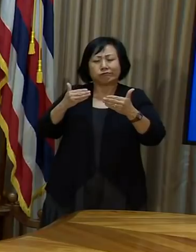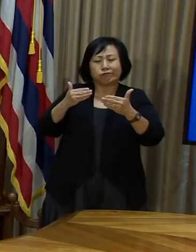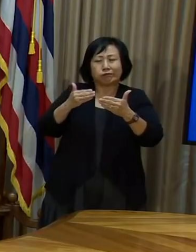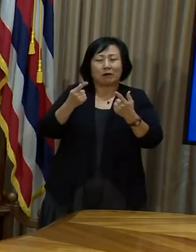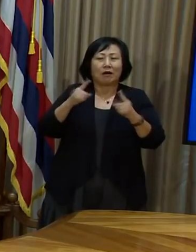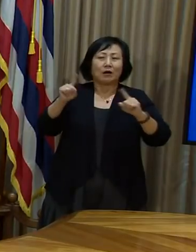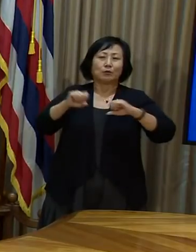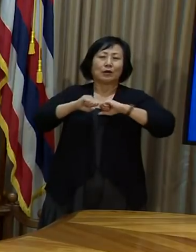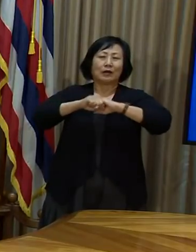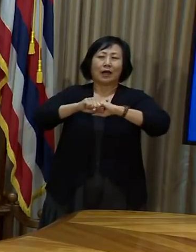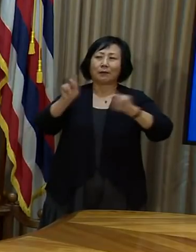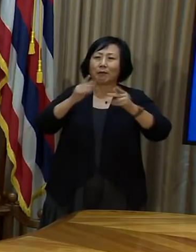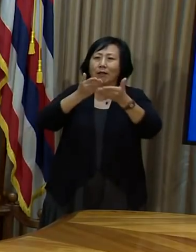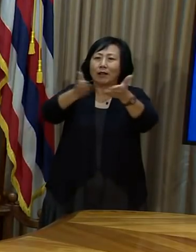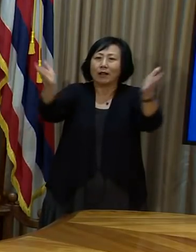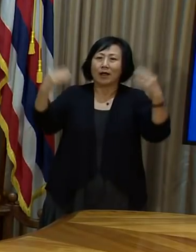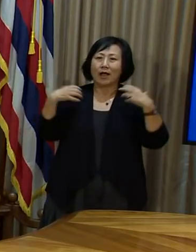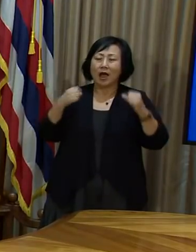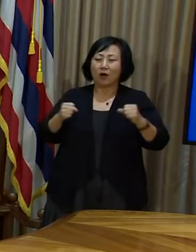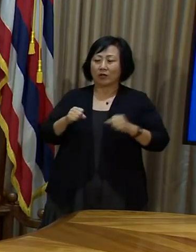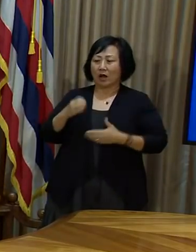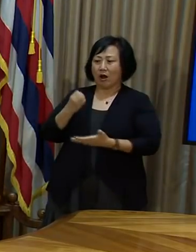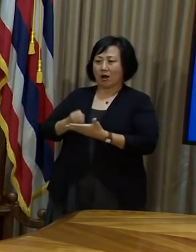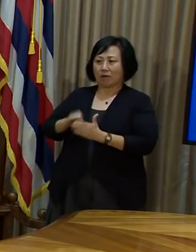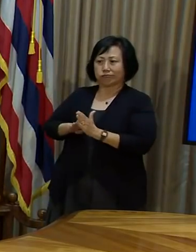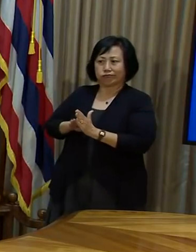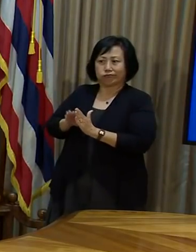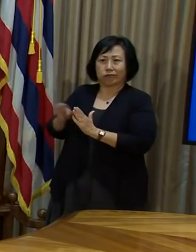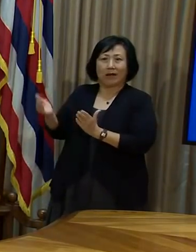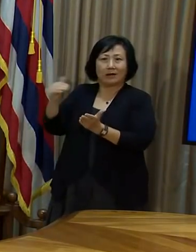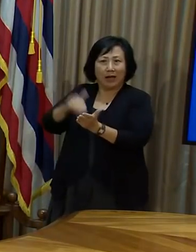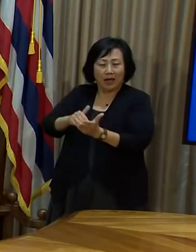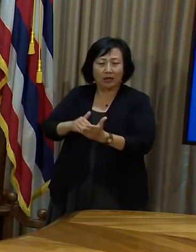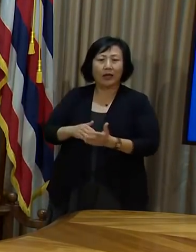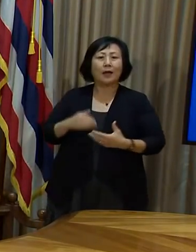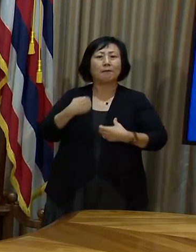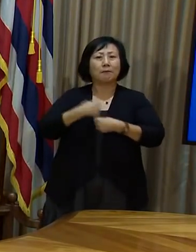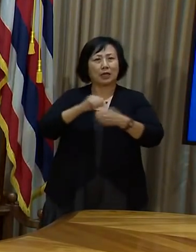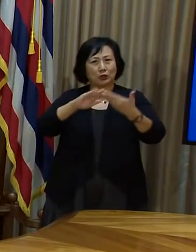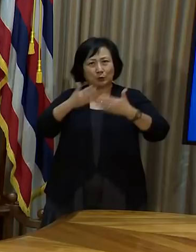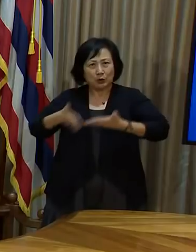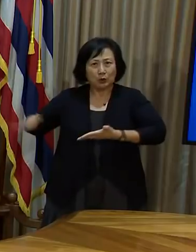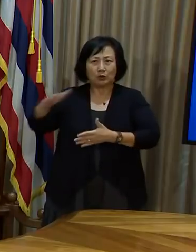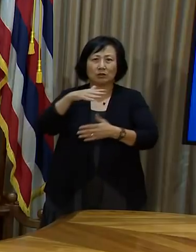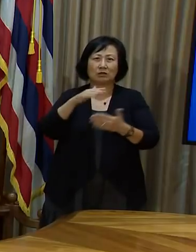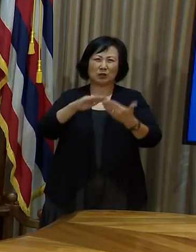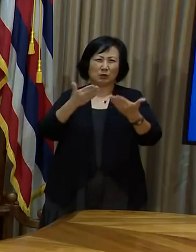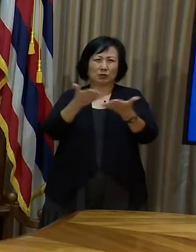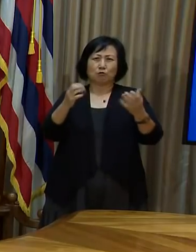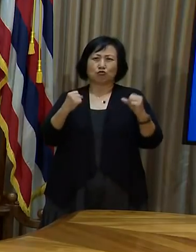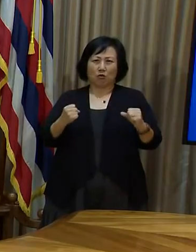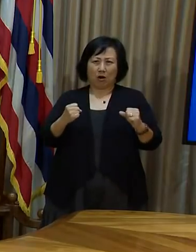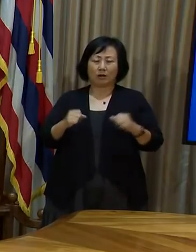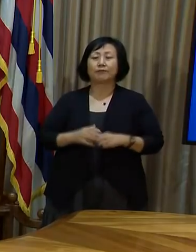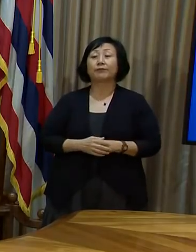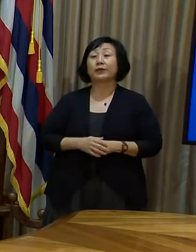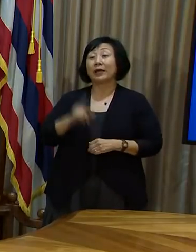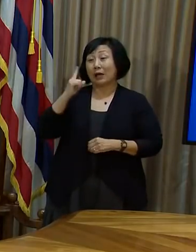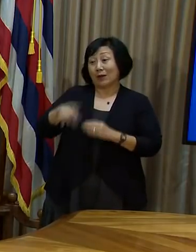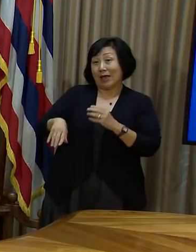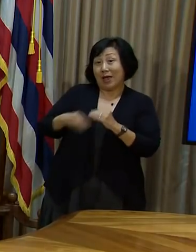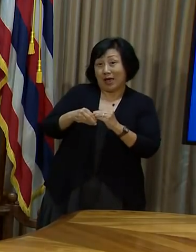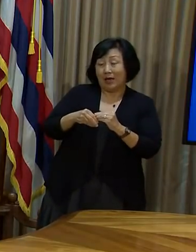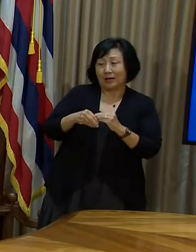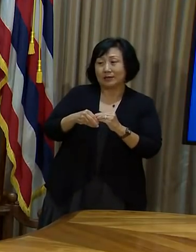health, re-energizing our economy, and strengthening communities. But I did want to add